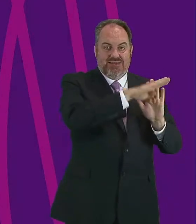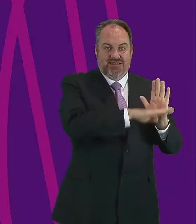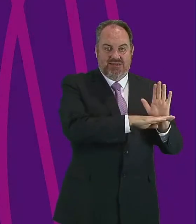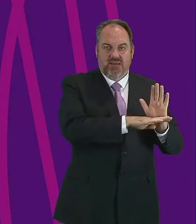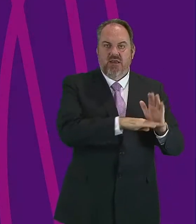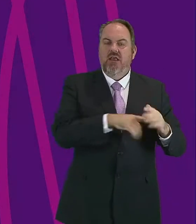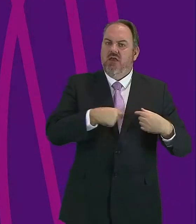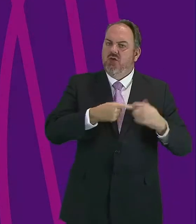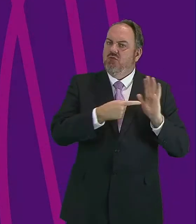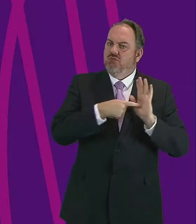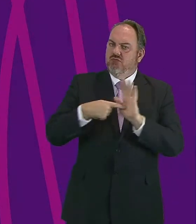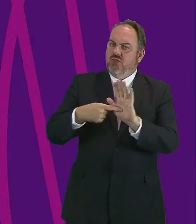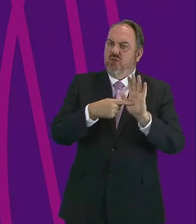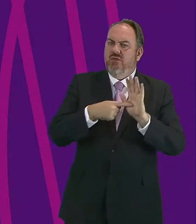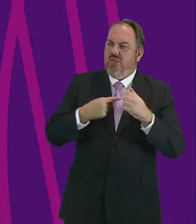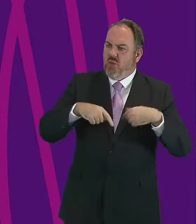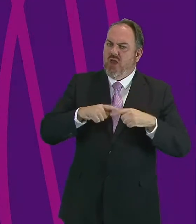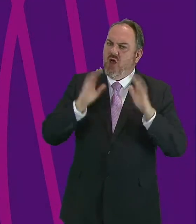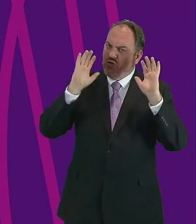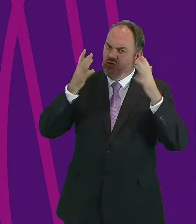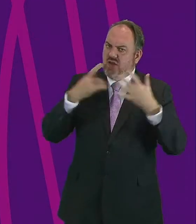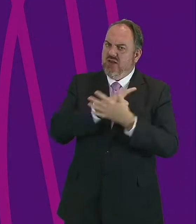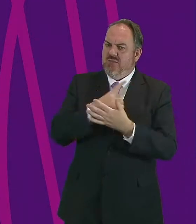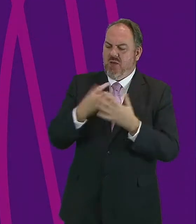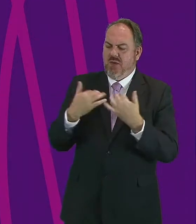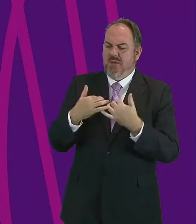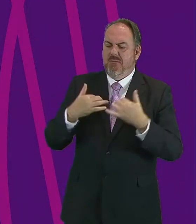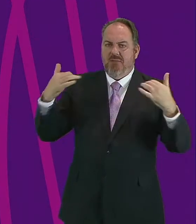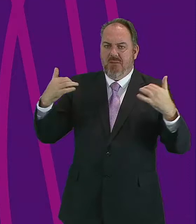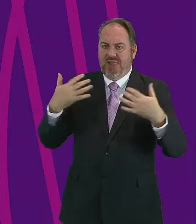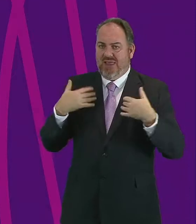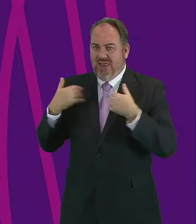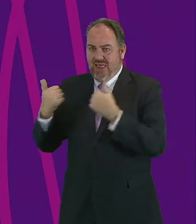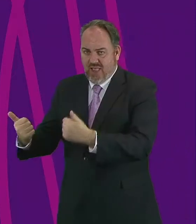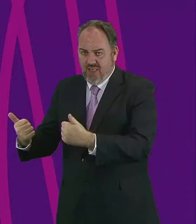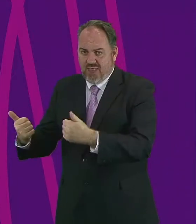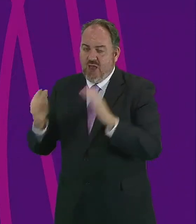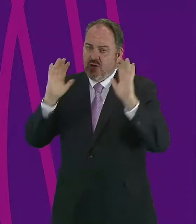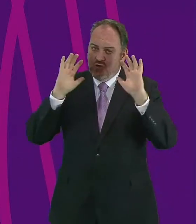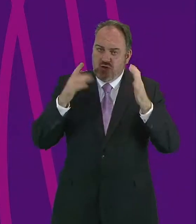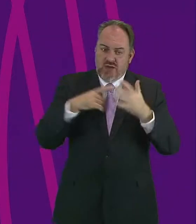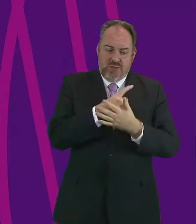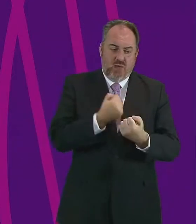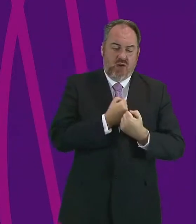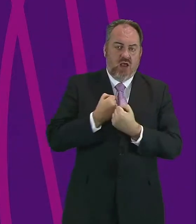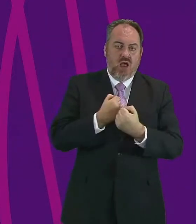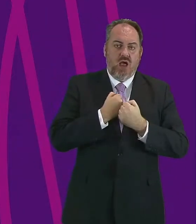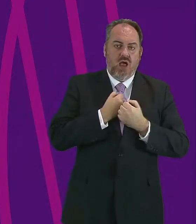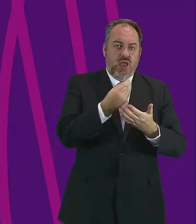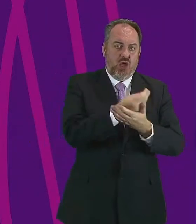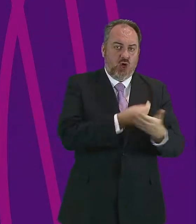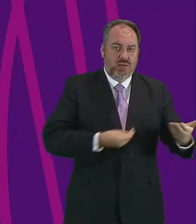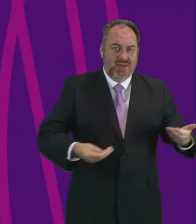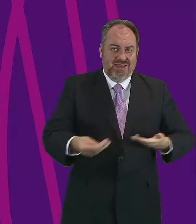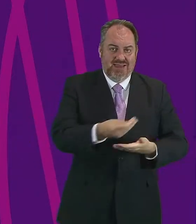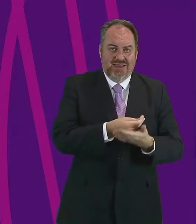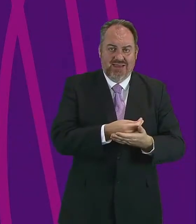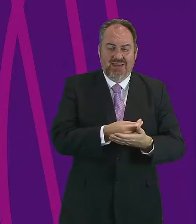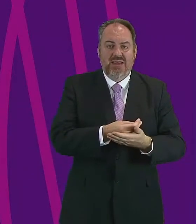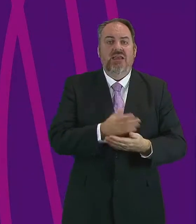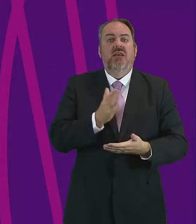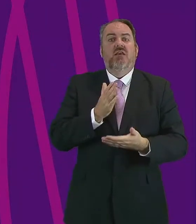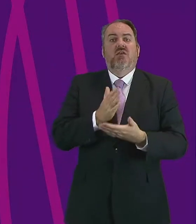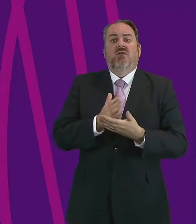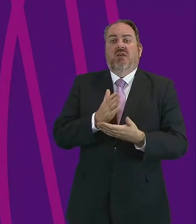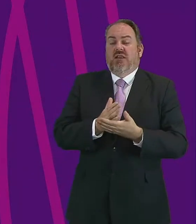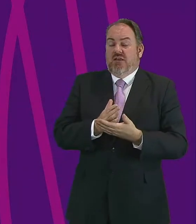continuing significant public health risk and economic challenges posed by the pandemic. Today I have laid before Parliament the third report